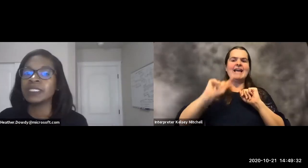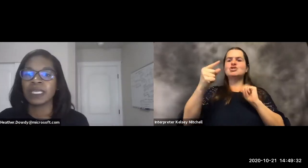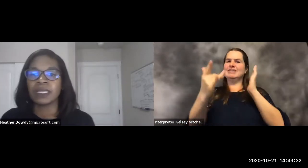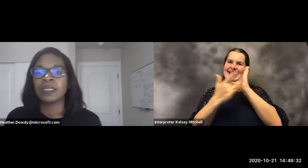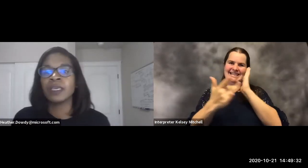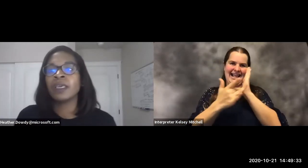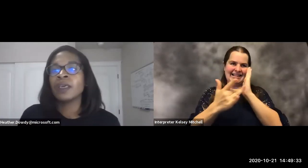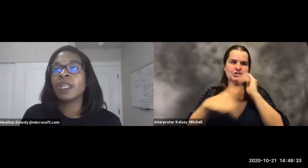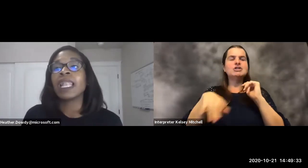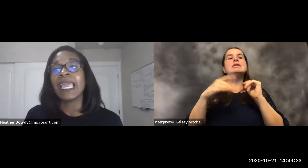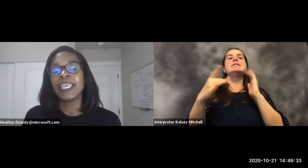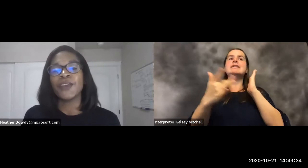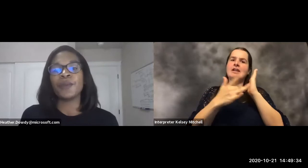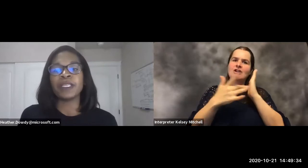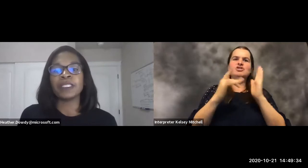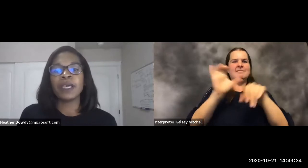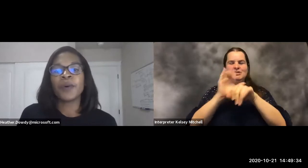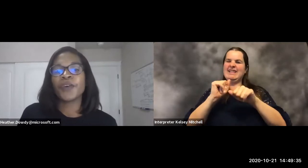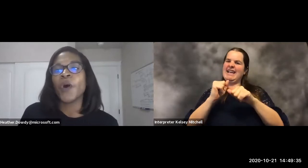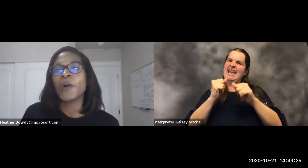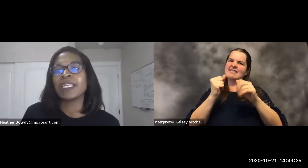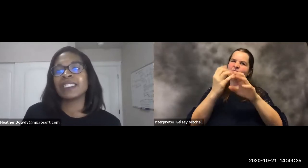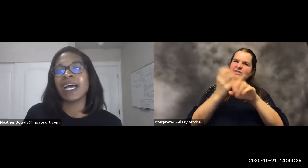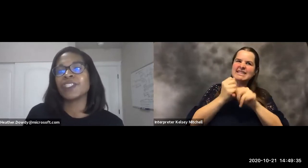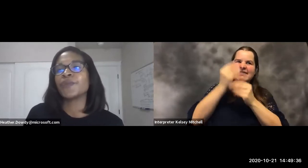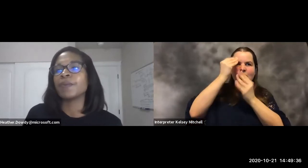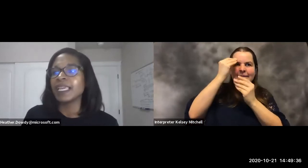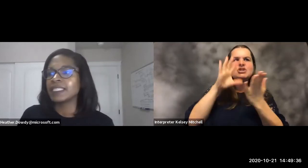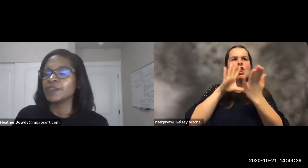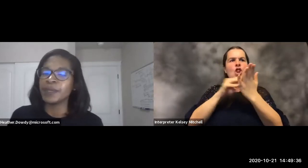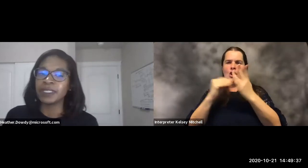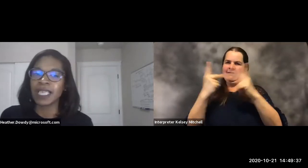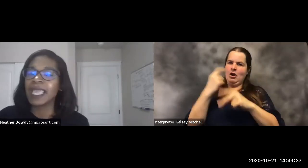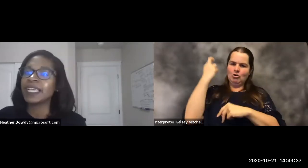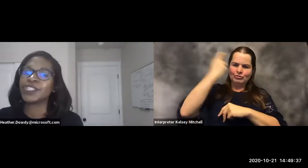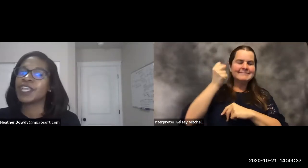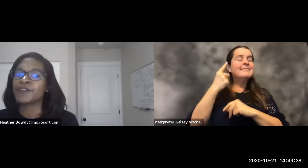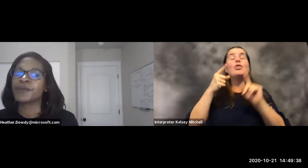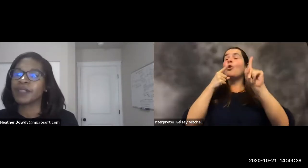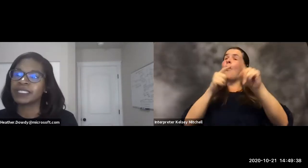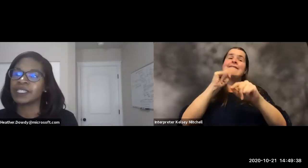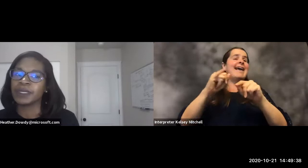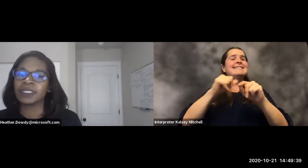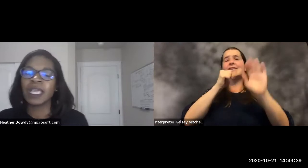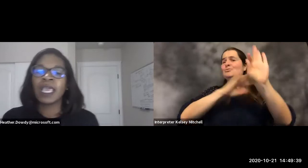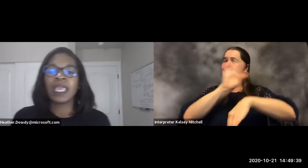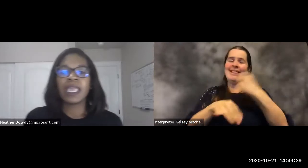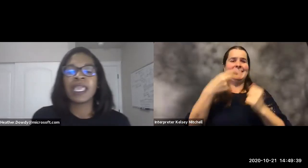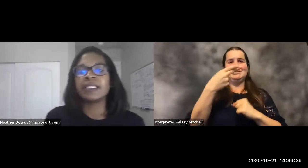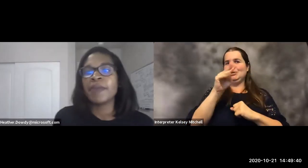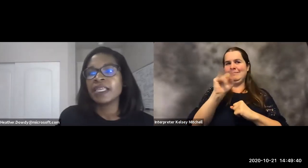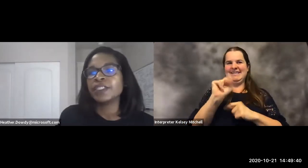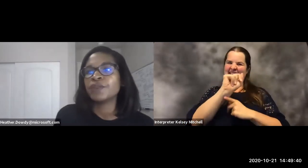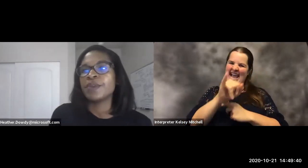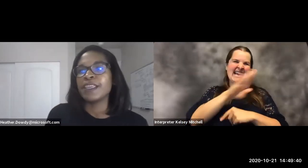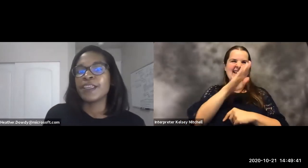and reason like humans, but the goal is not to replace humans. AI should never replace humans. It